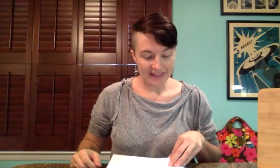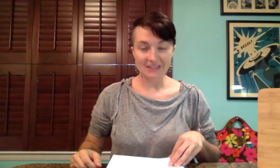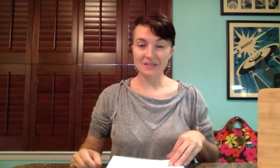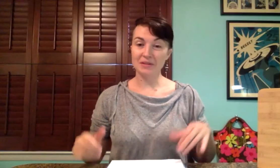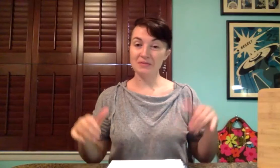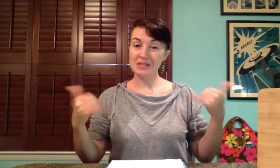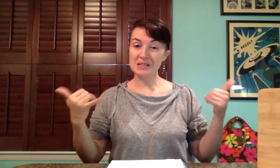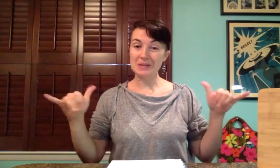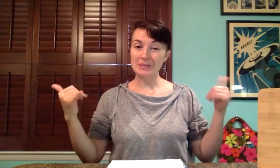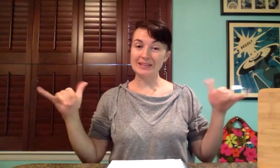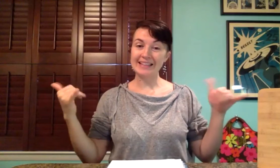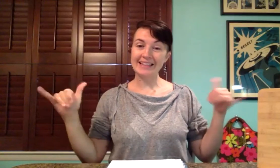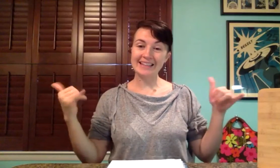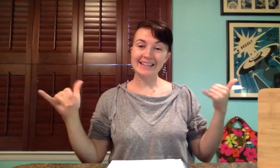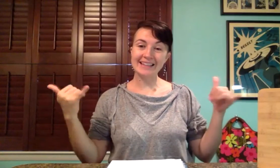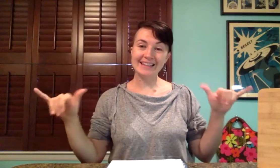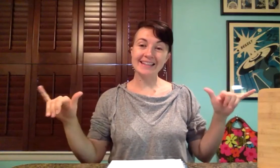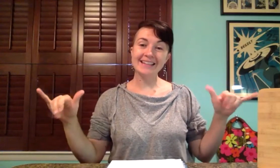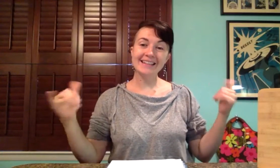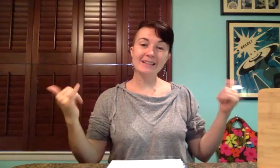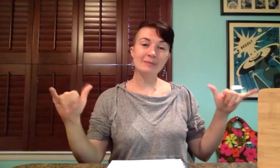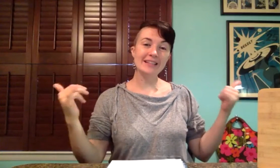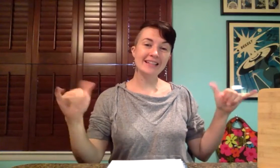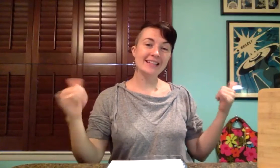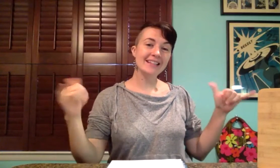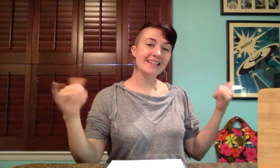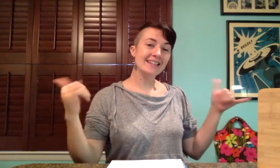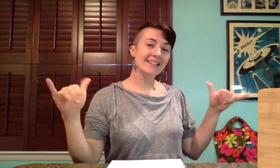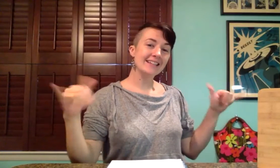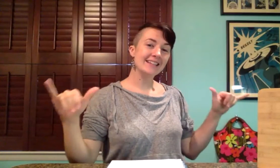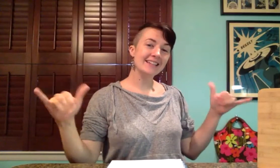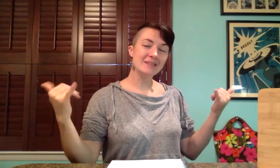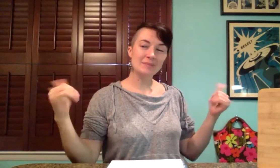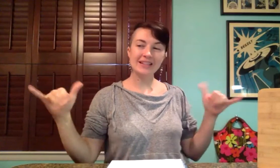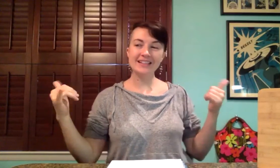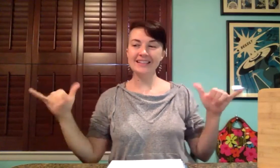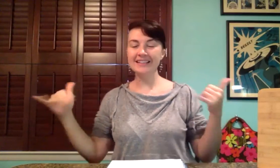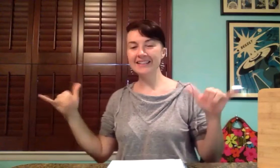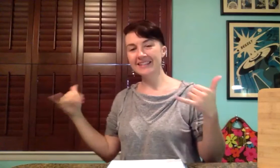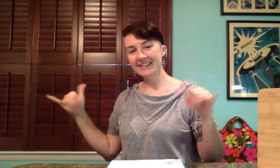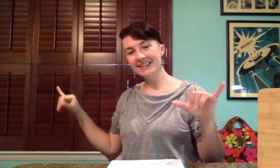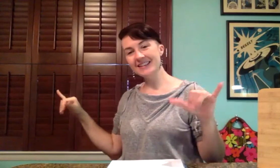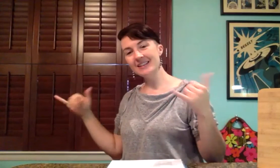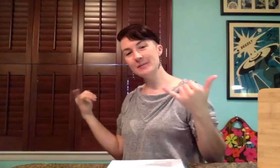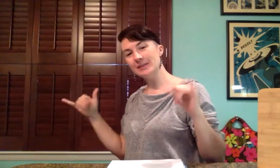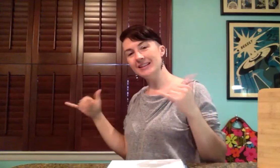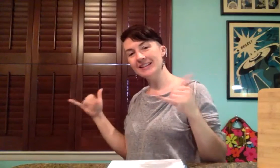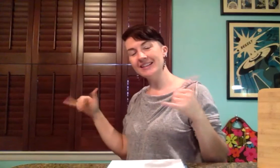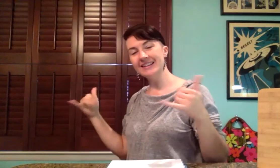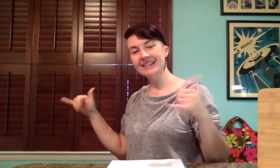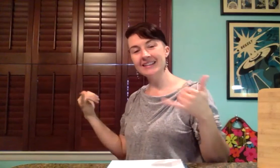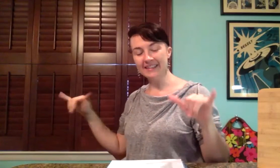Here's a favorite. Play, play, play, play.